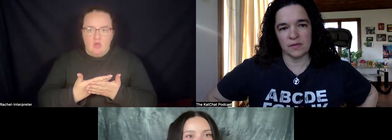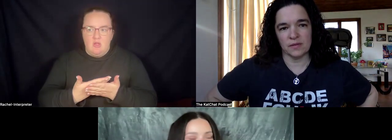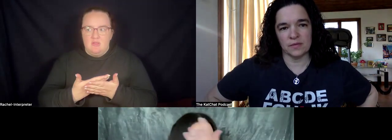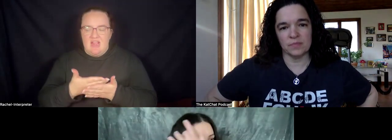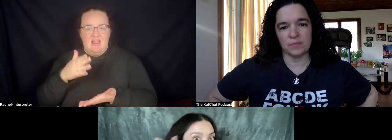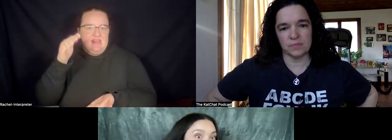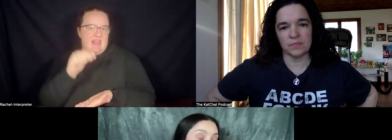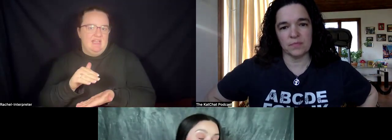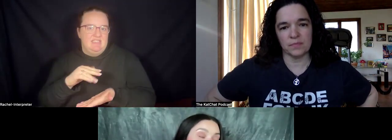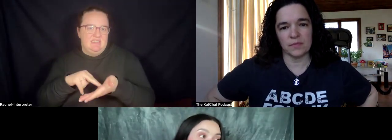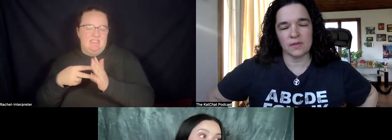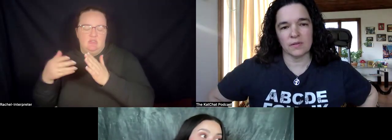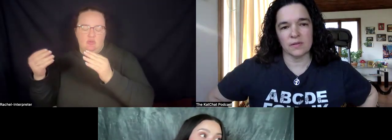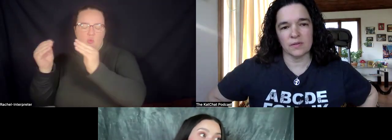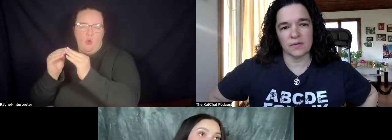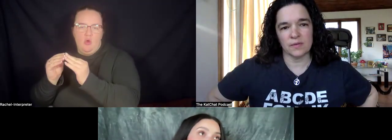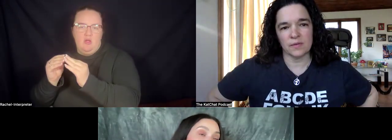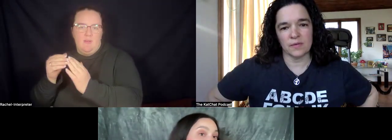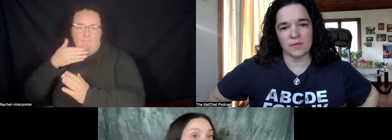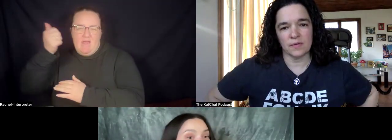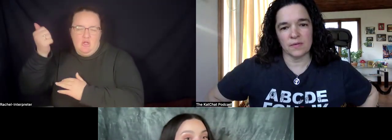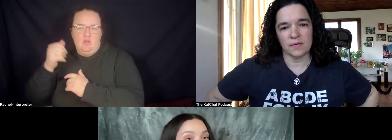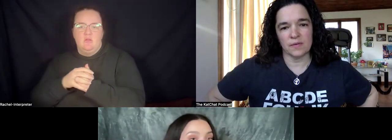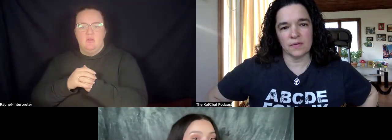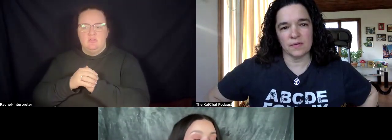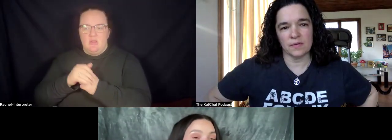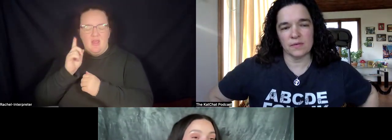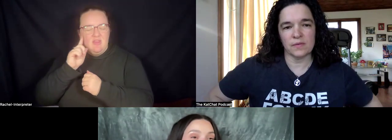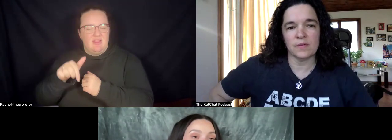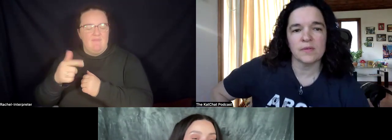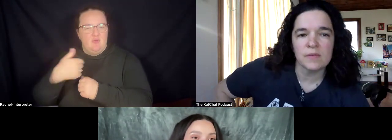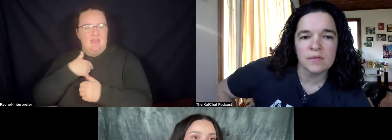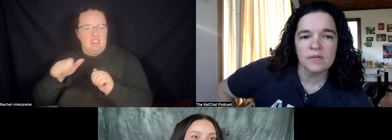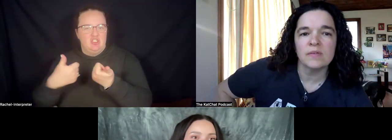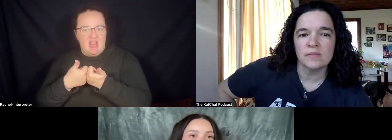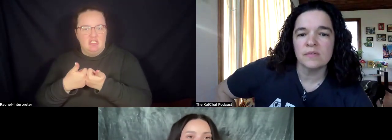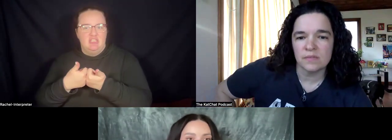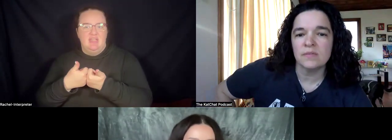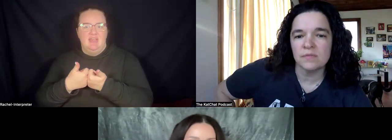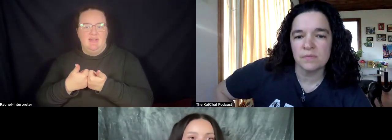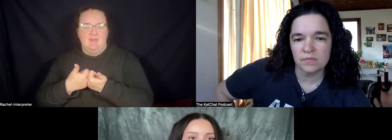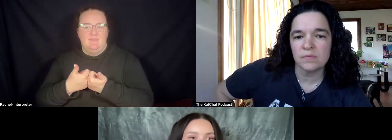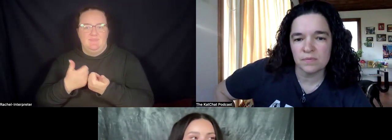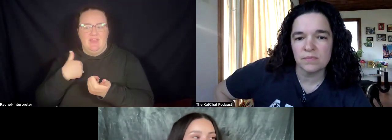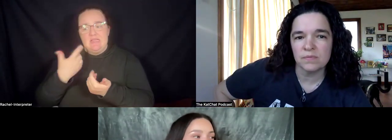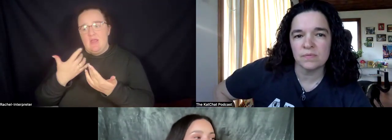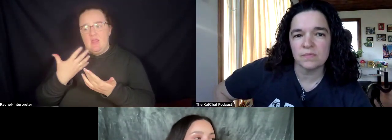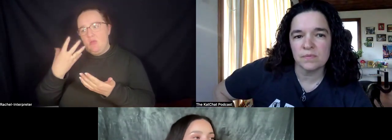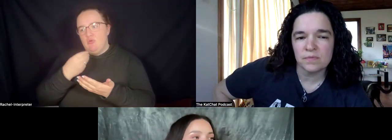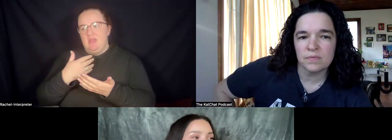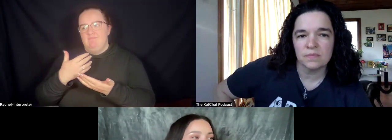more. So I find that very challenging as an actor and myself personally because I'm an animated